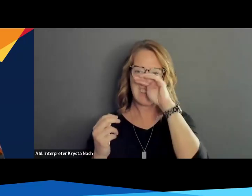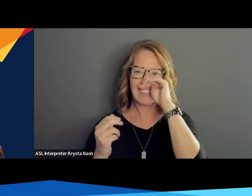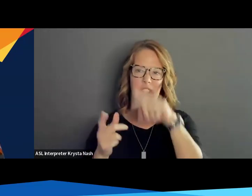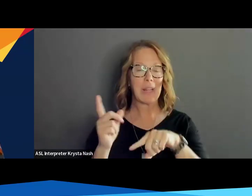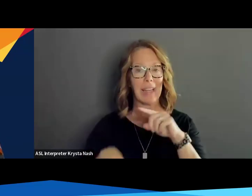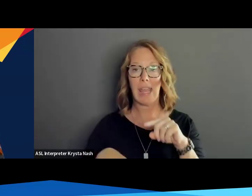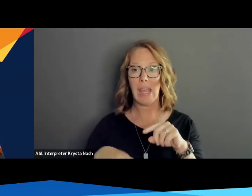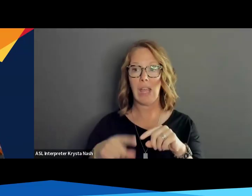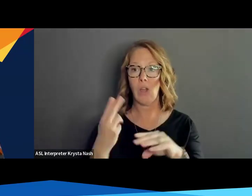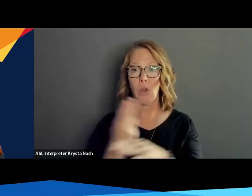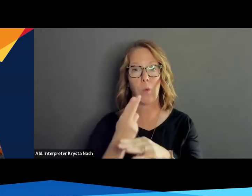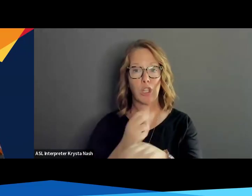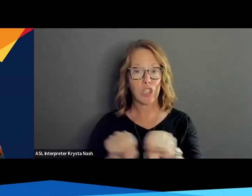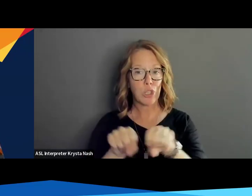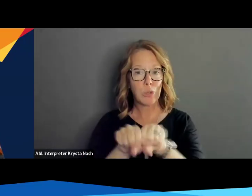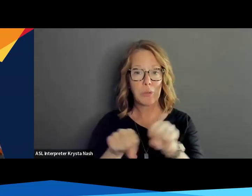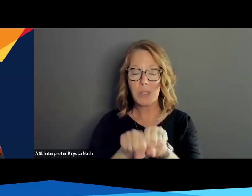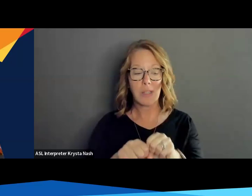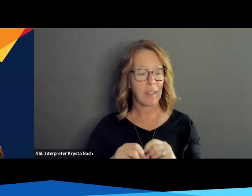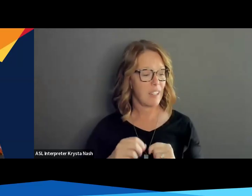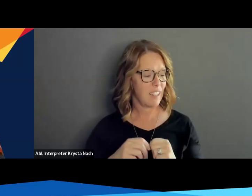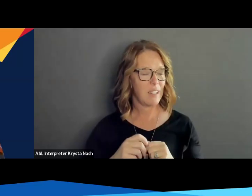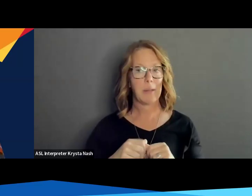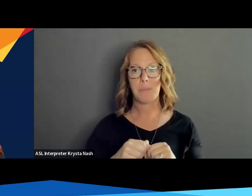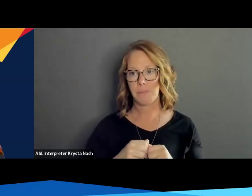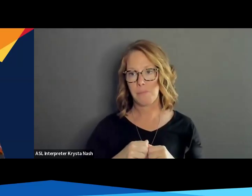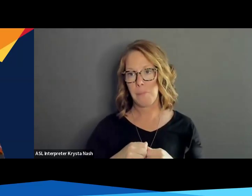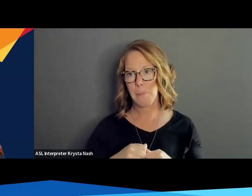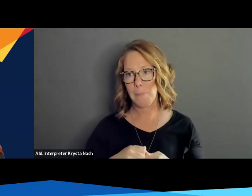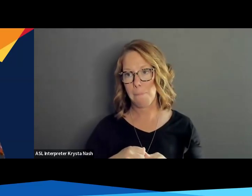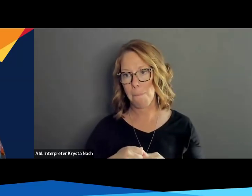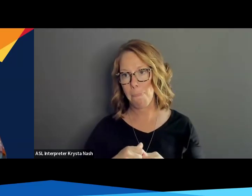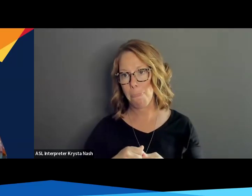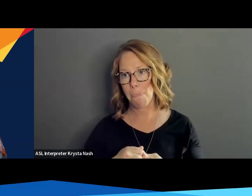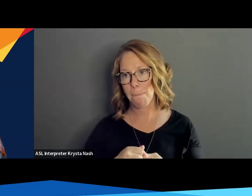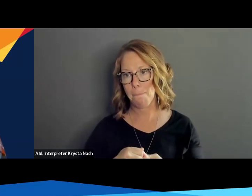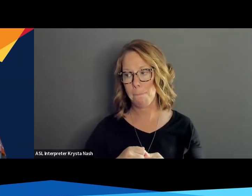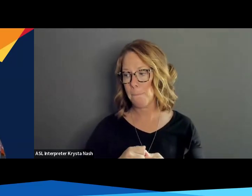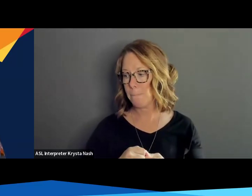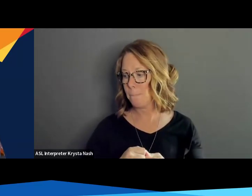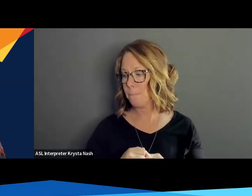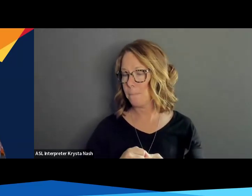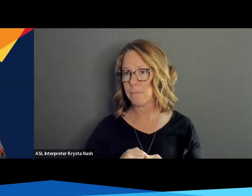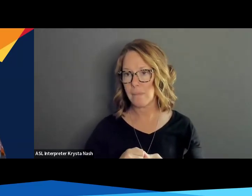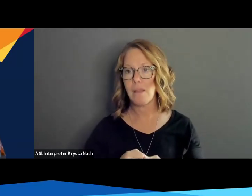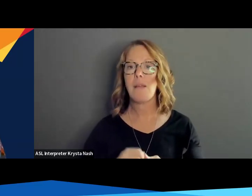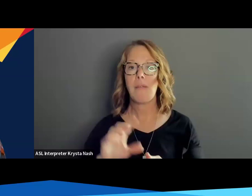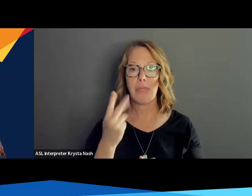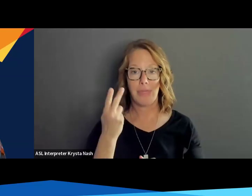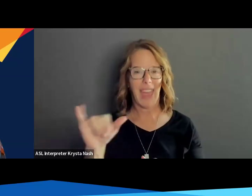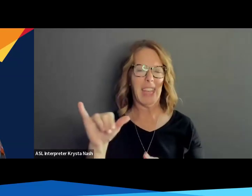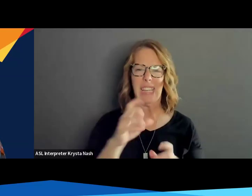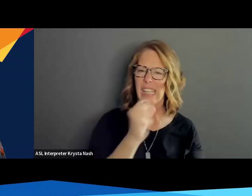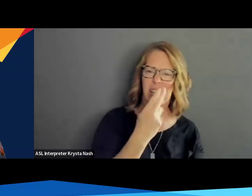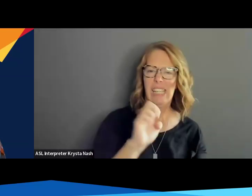wear a shoe. Wants a long-term a solution, and I shouldn't say he or she, they want